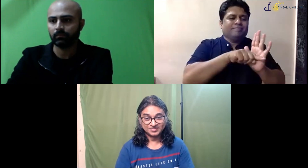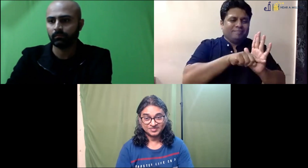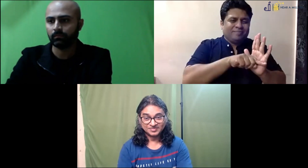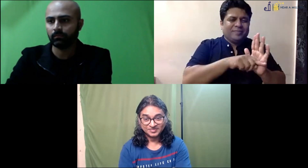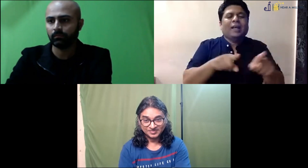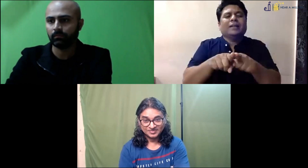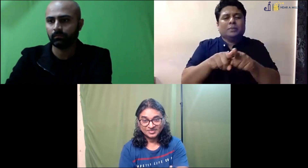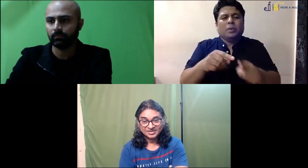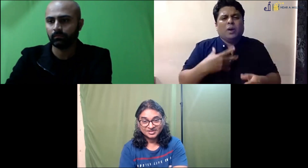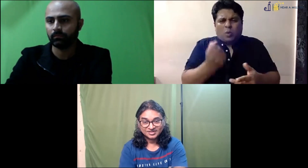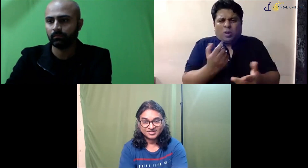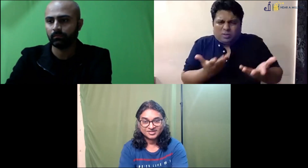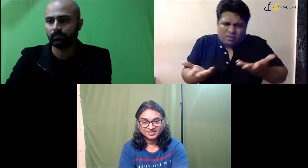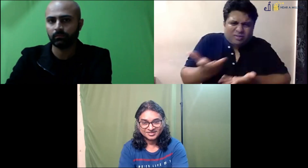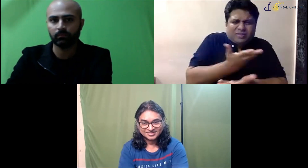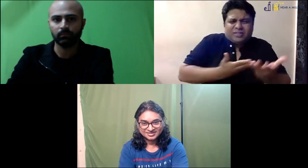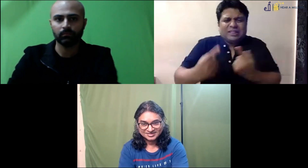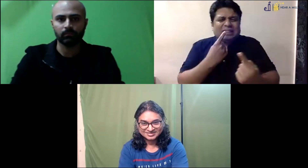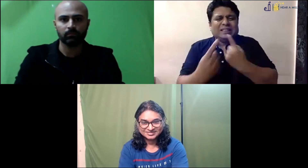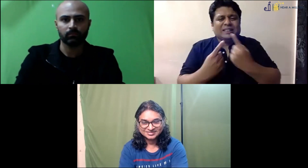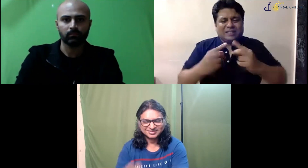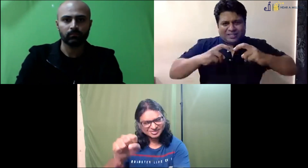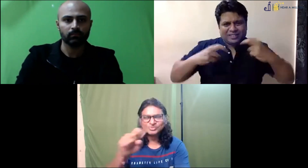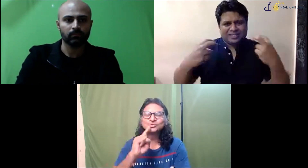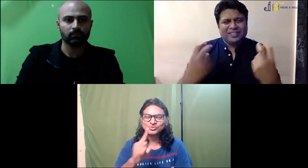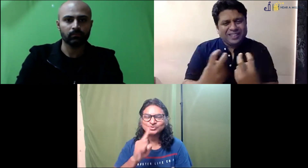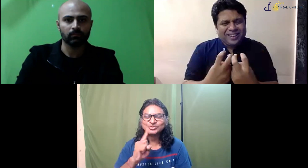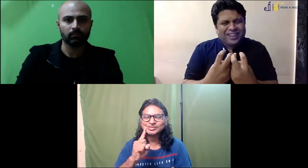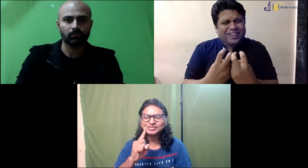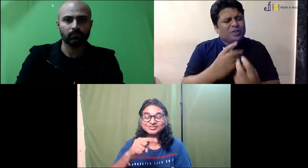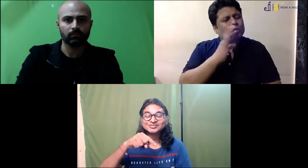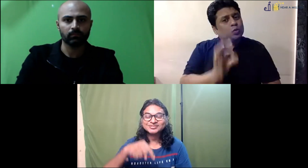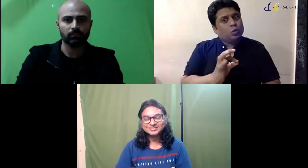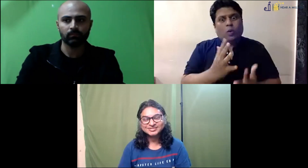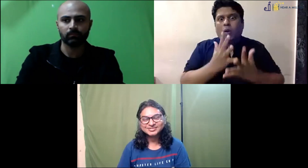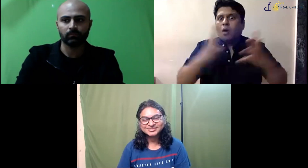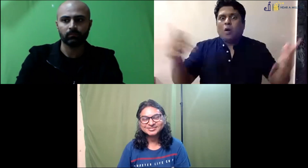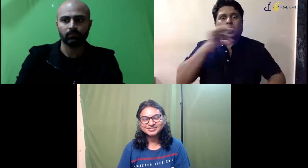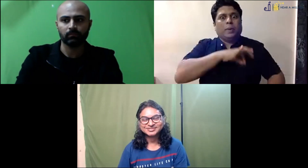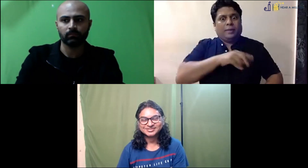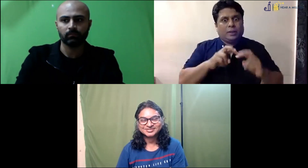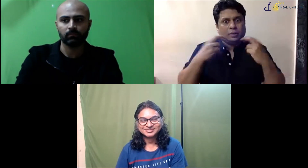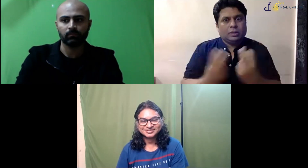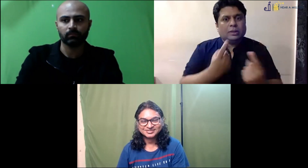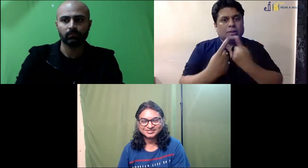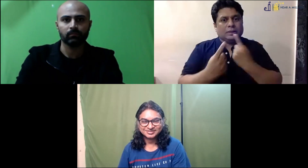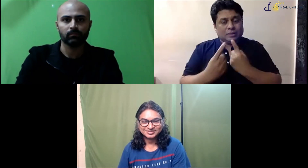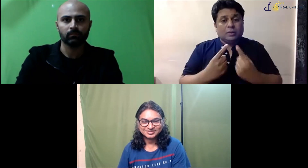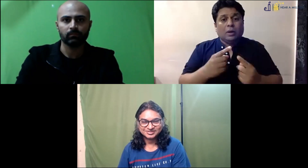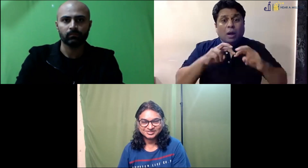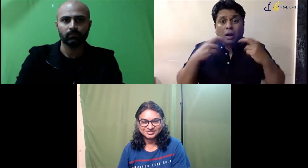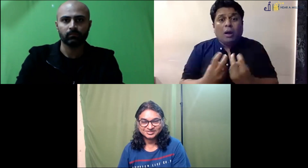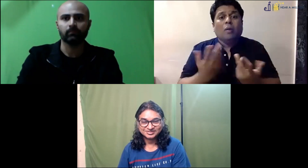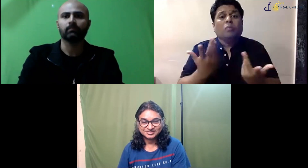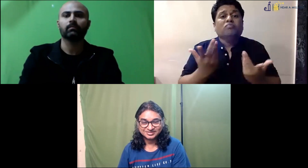online session, and also there would be some people who would like to attend the physical classes. So it's more important to have